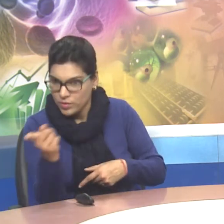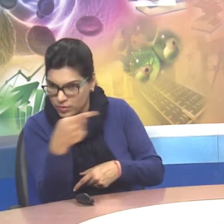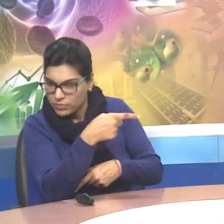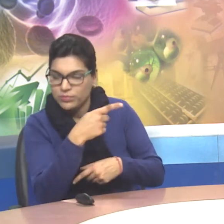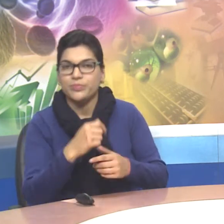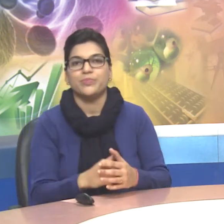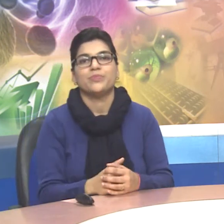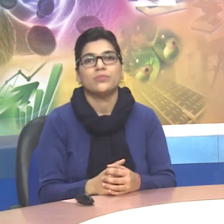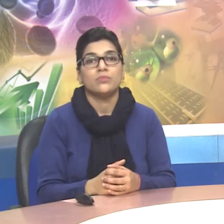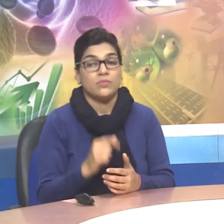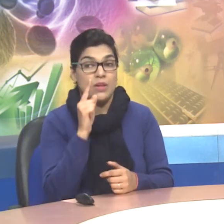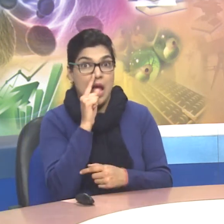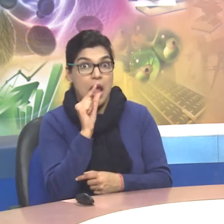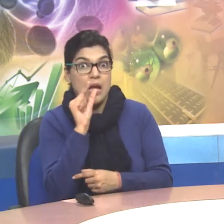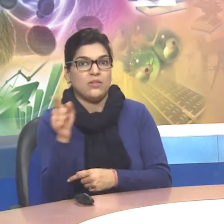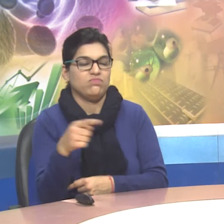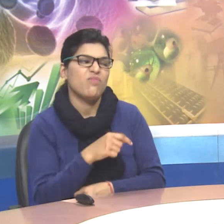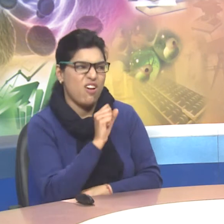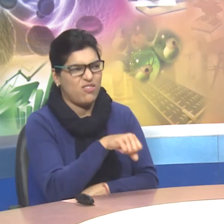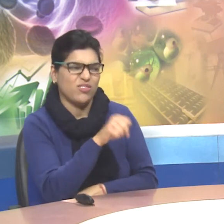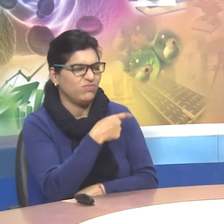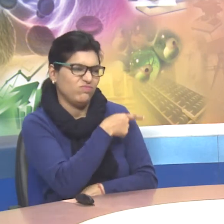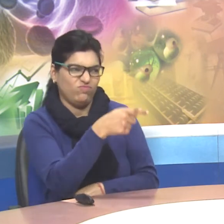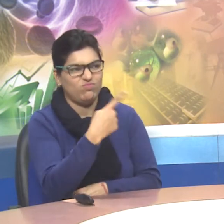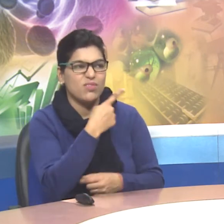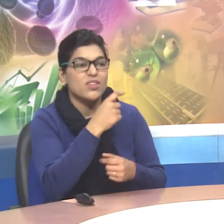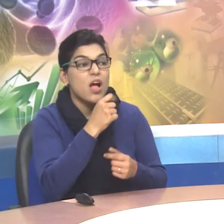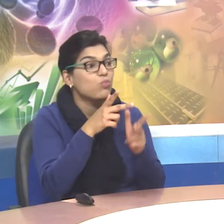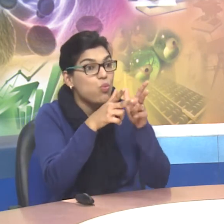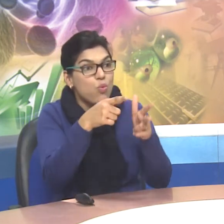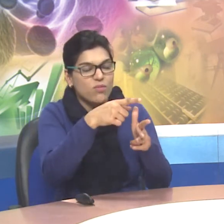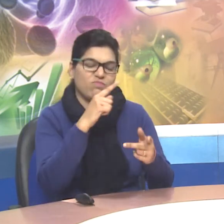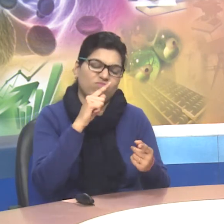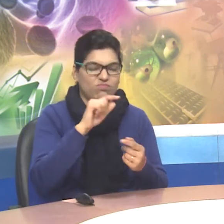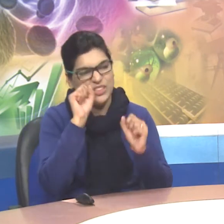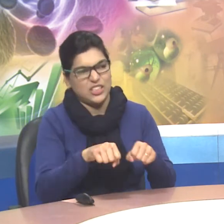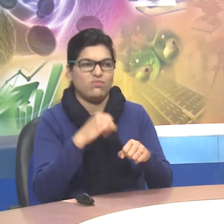Isn't it Premla? I certainly is, my aunt nodded.